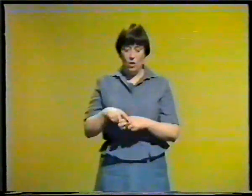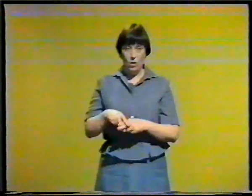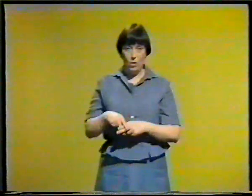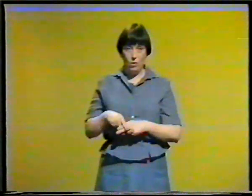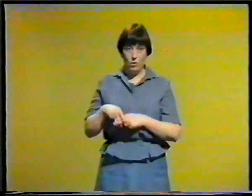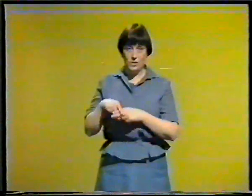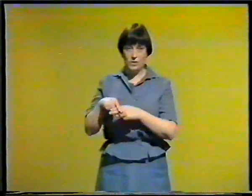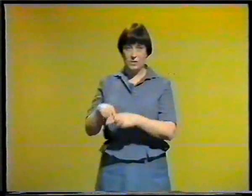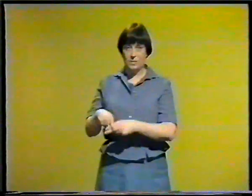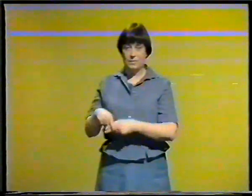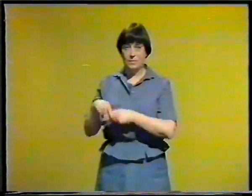Horse.